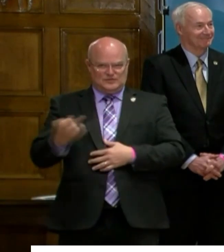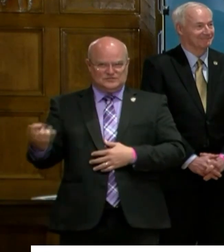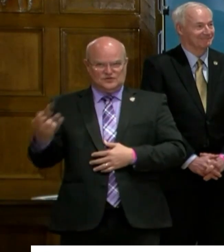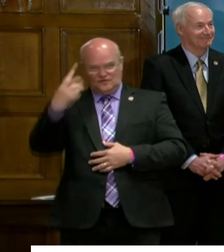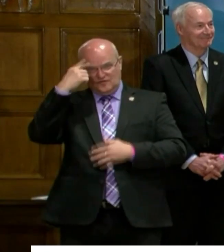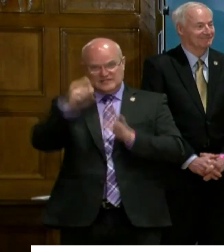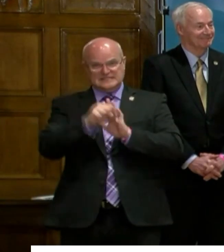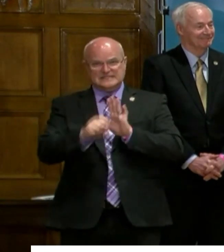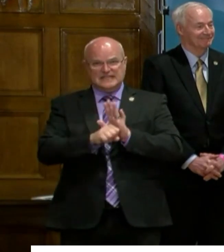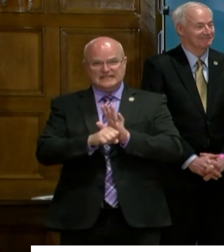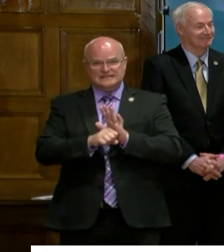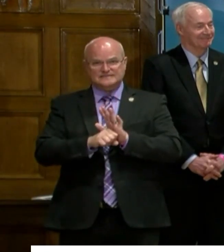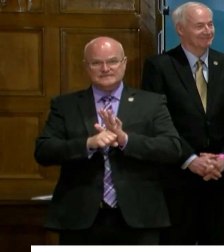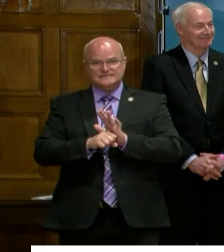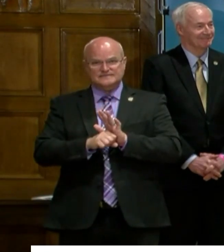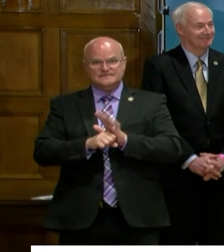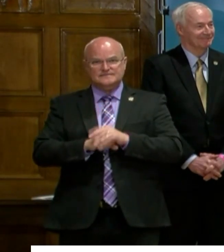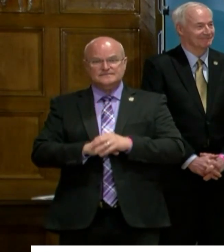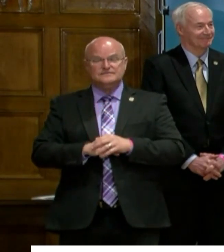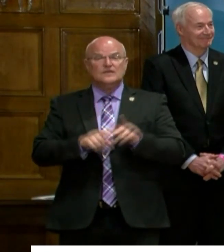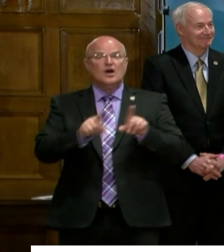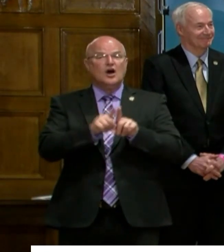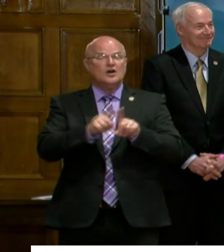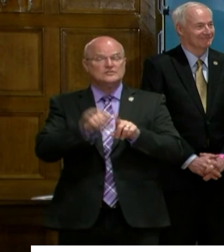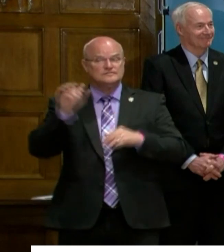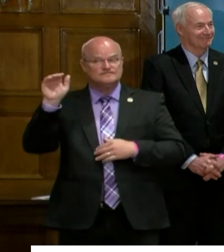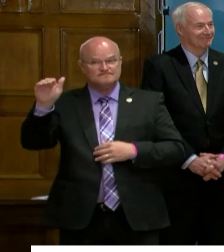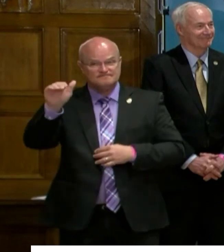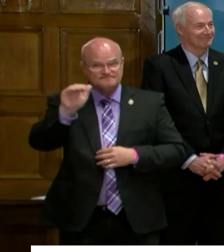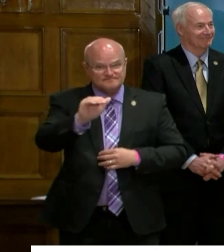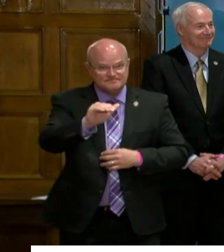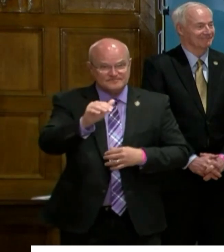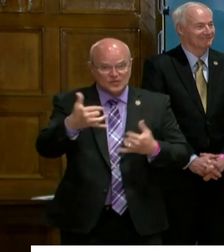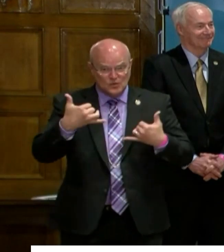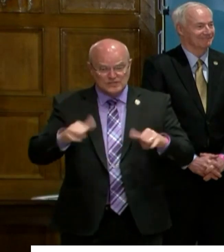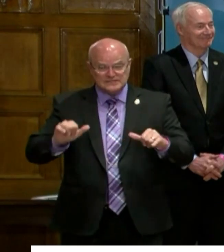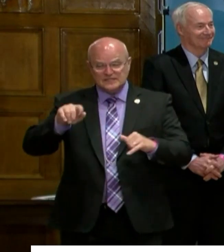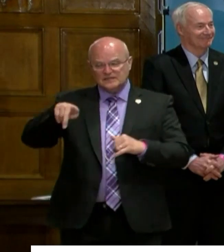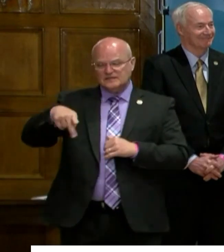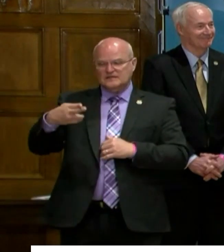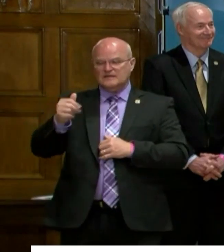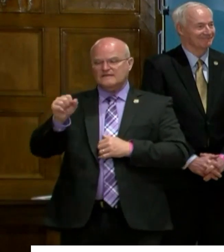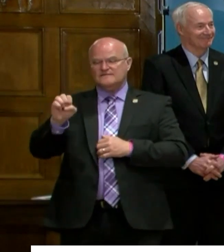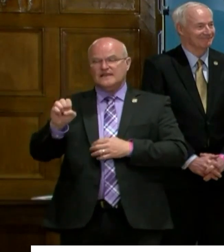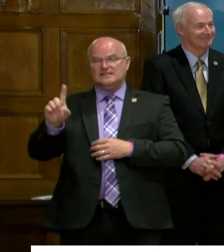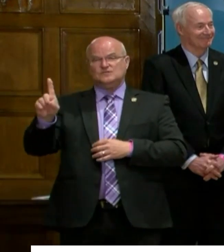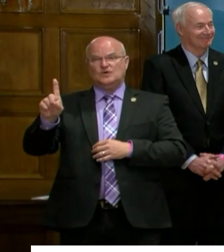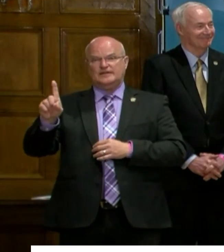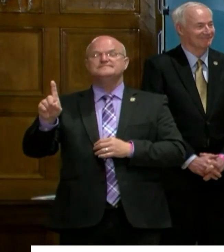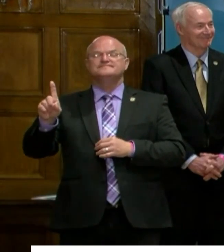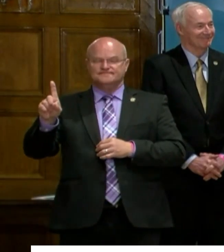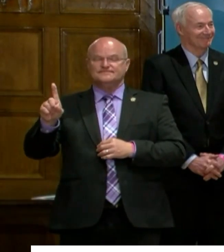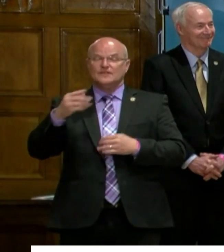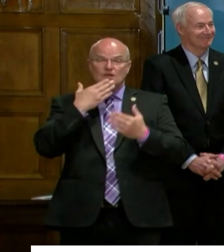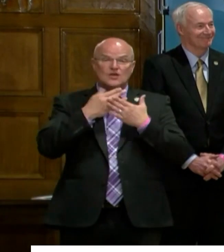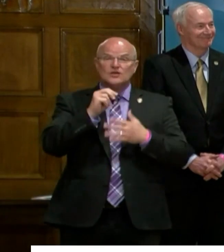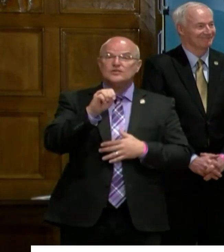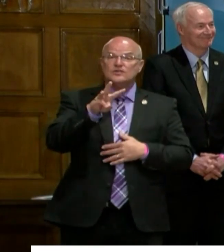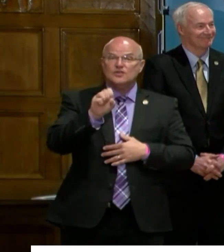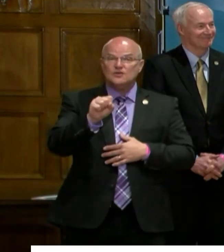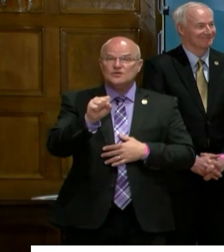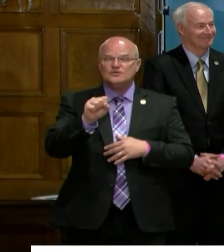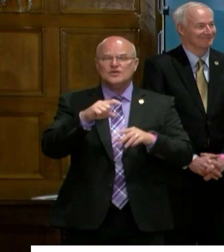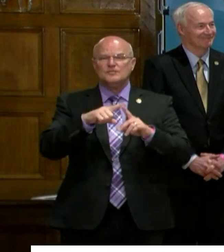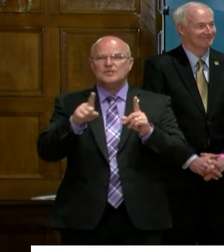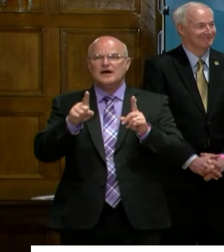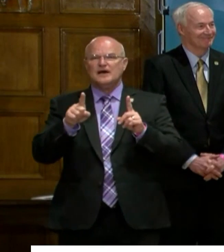resource for the state. I also want to remind folks that we still are in phase 1, despite all the good news, although I'd say we're maybe